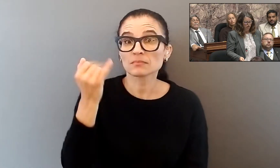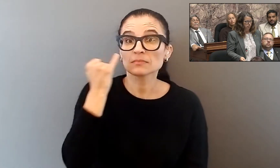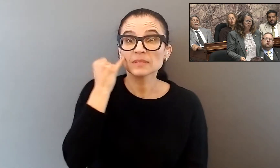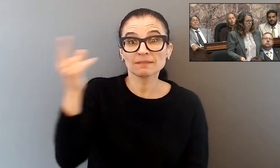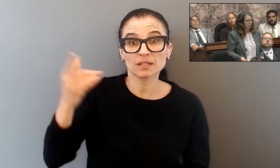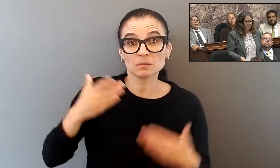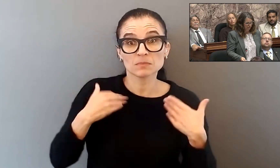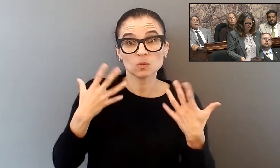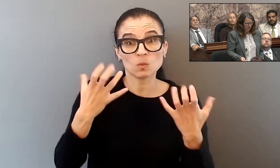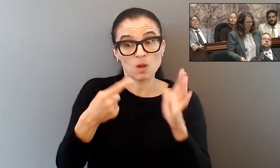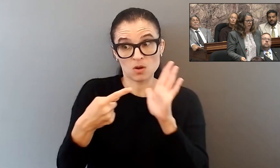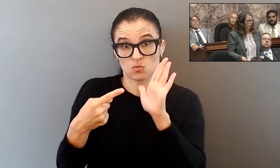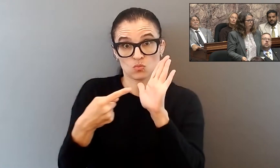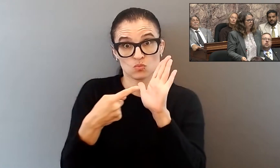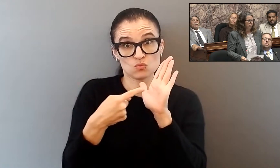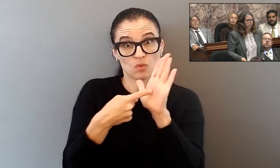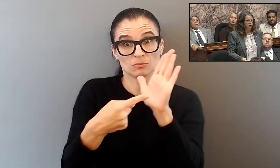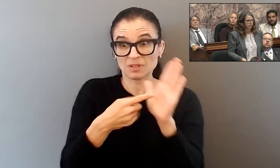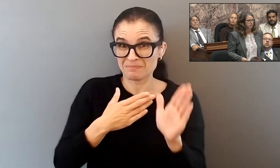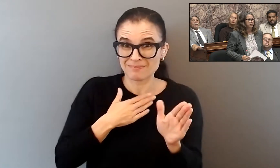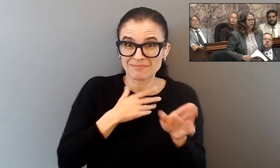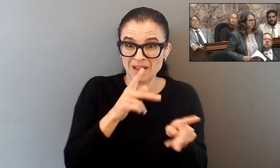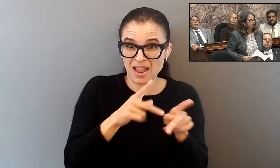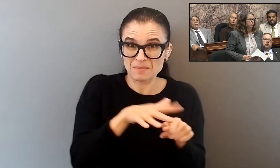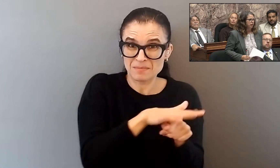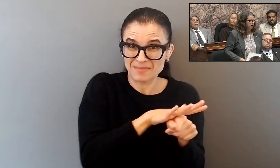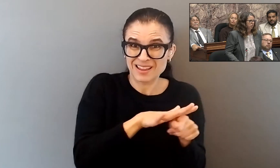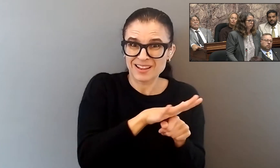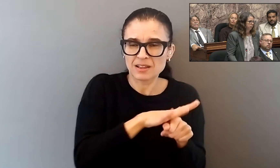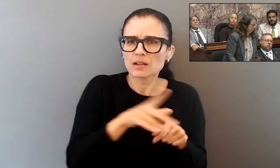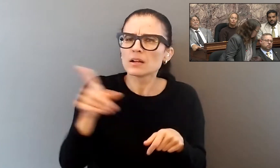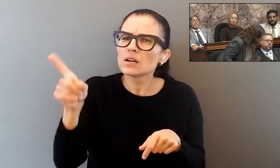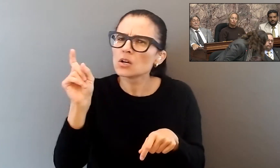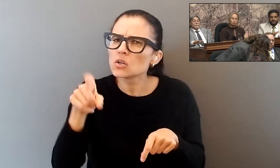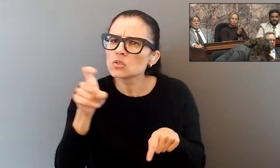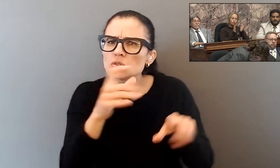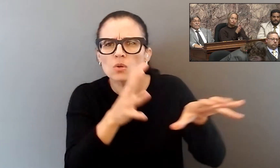today to host a public town hall in Okanagan Falls. Yes or no?